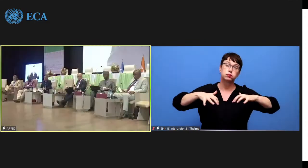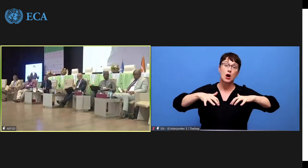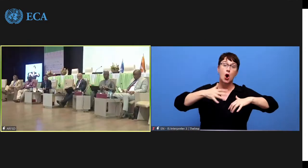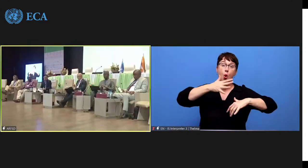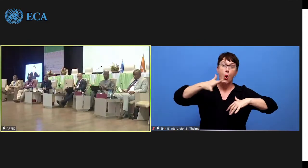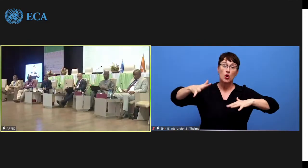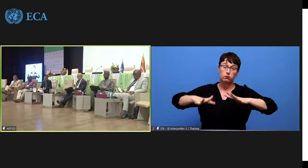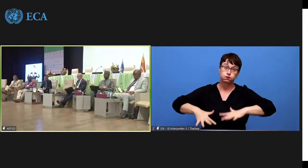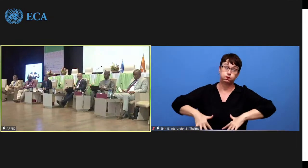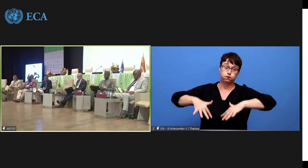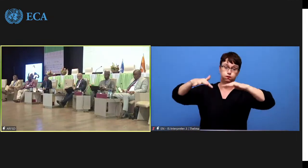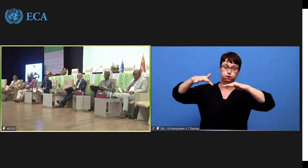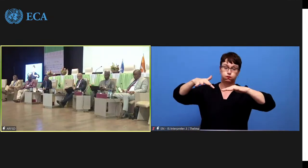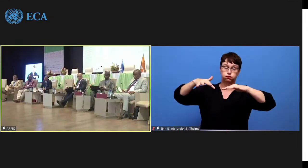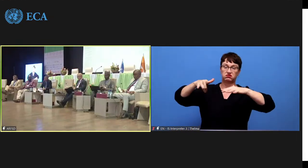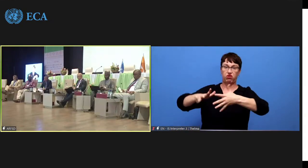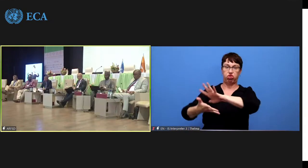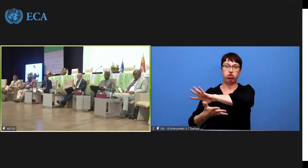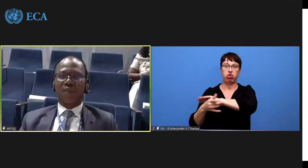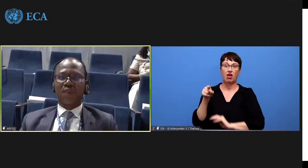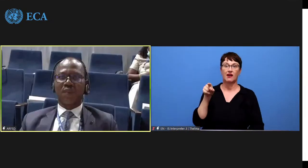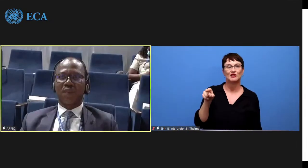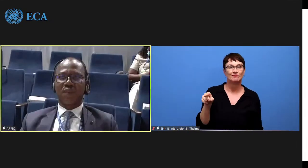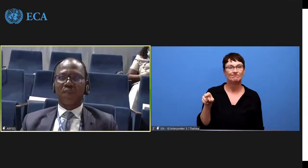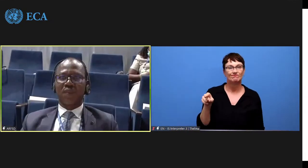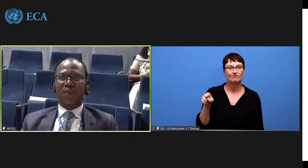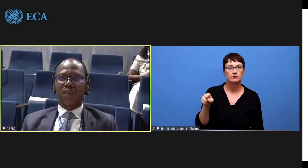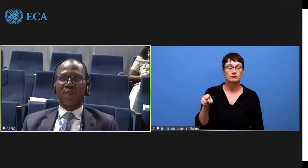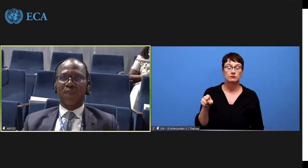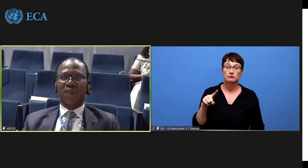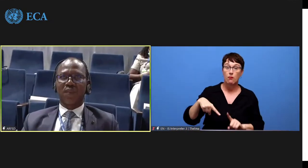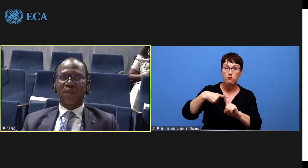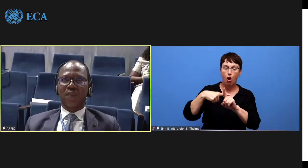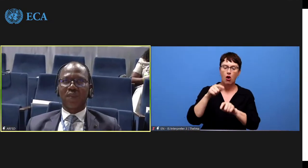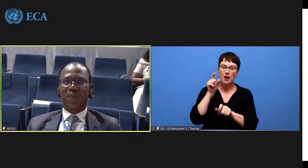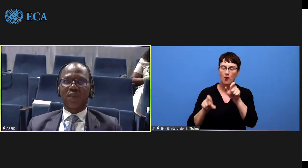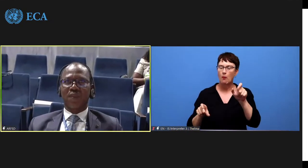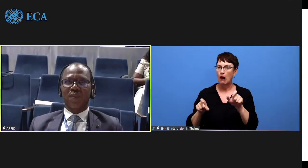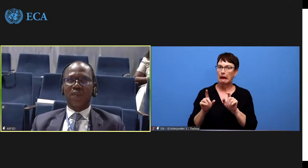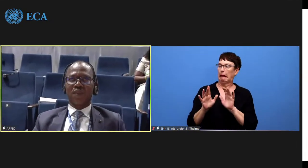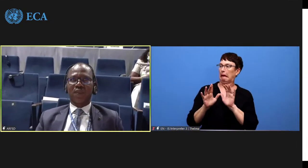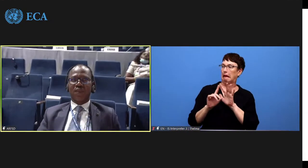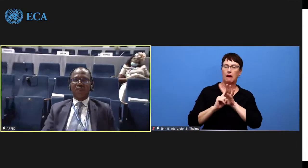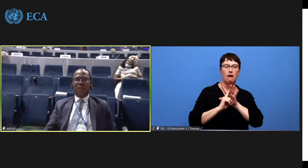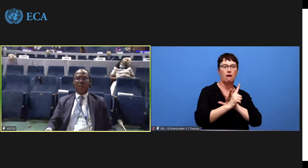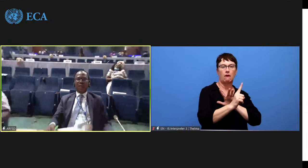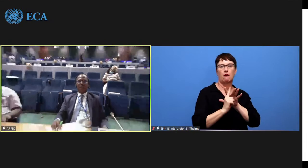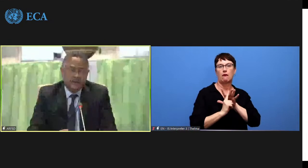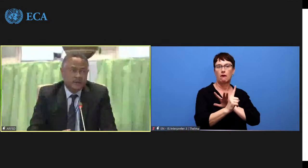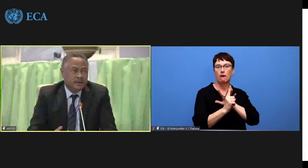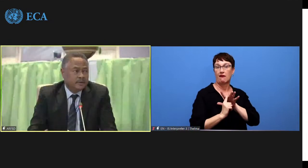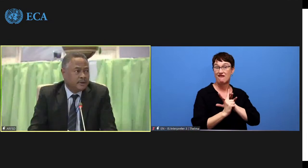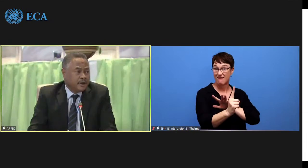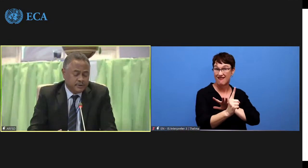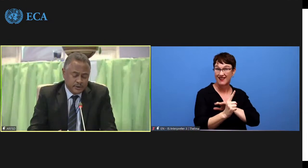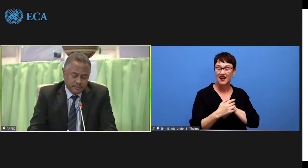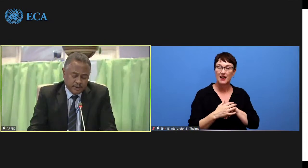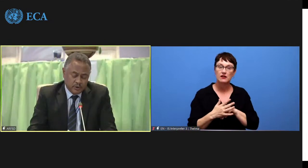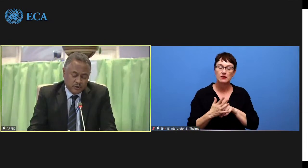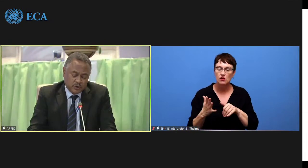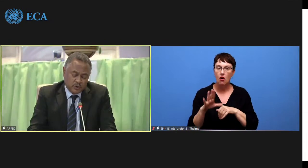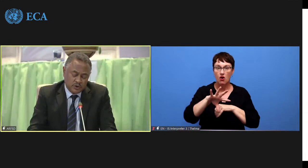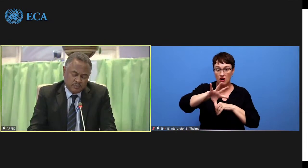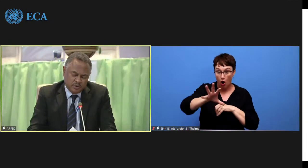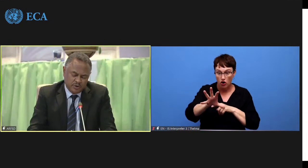have repercussions on migrations, not only migrations within the countries,